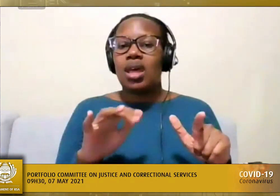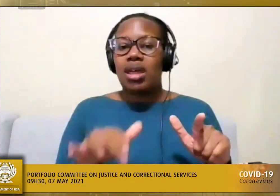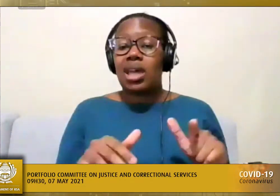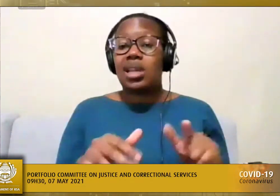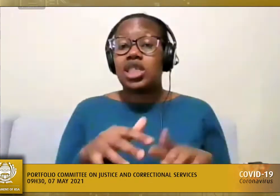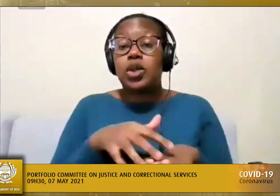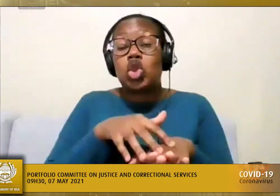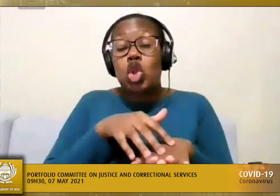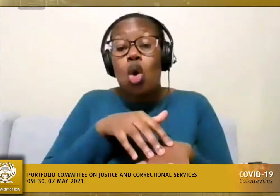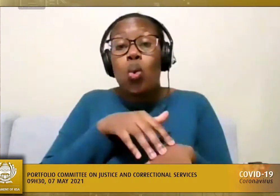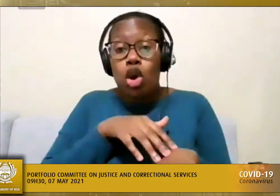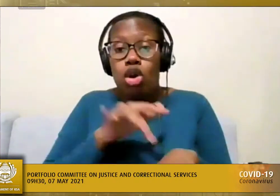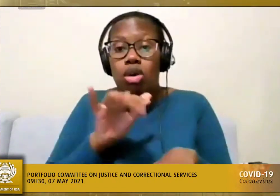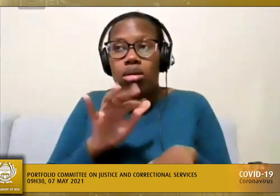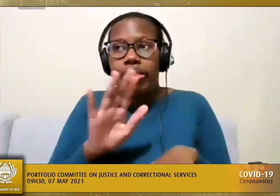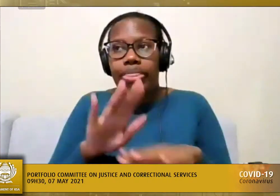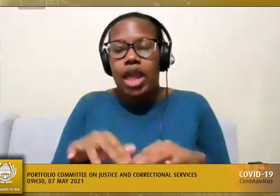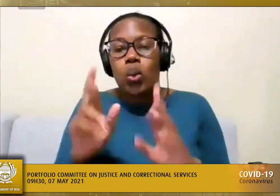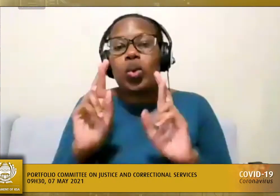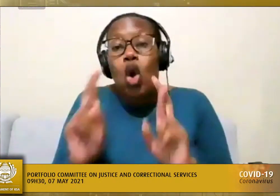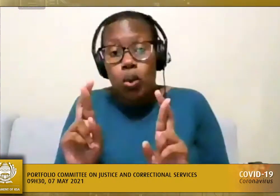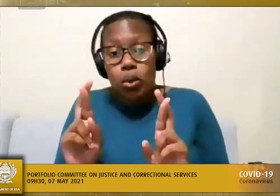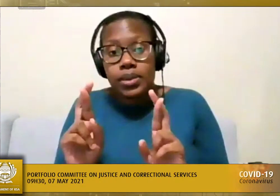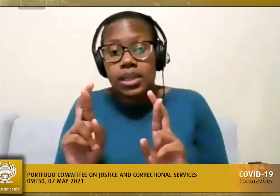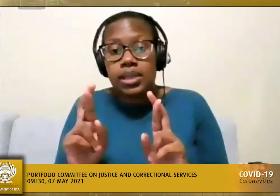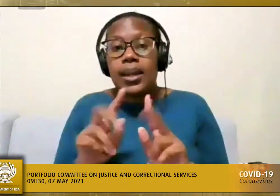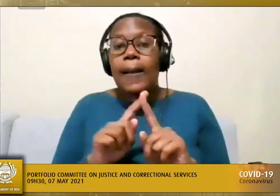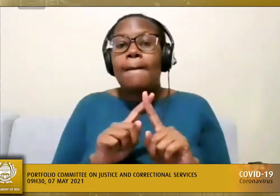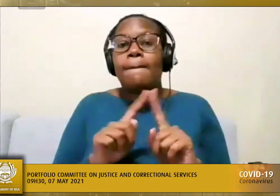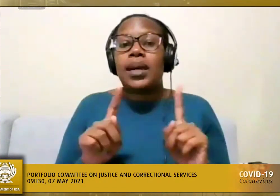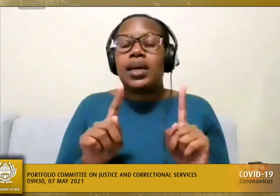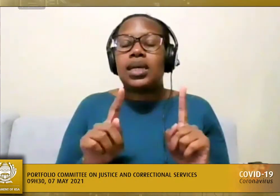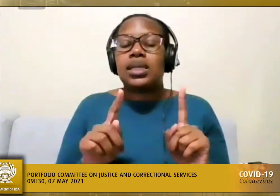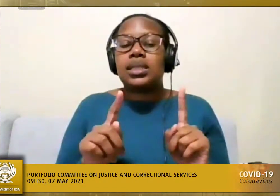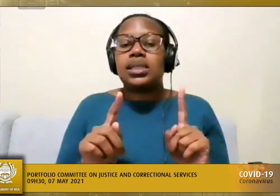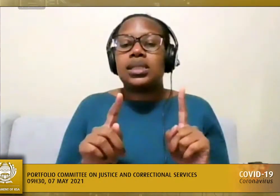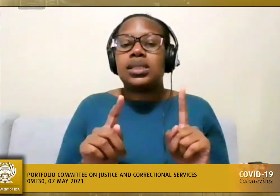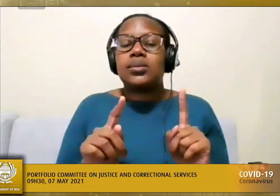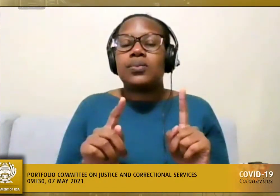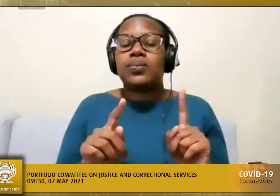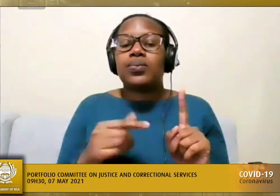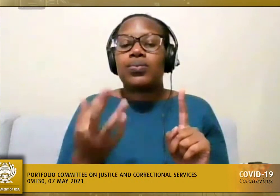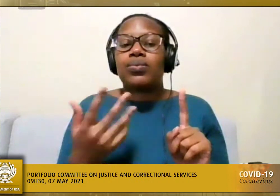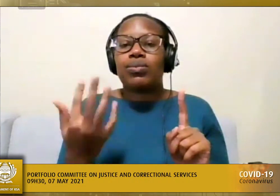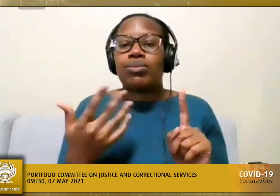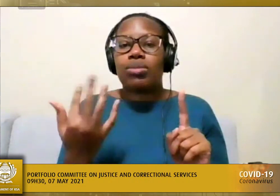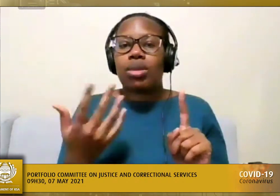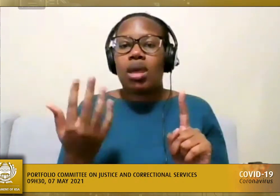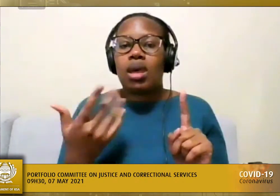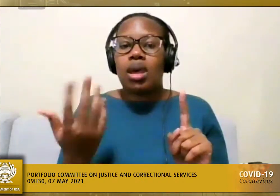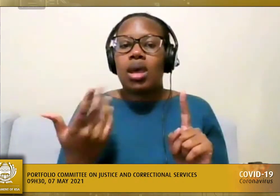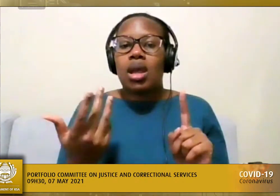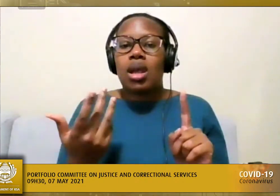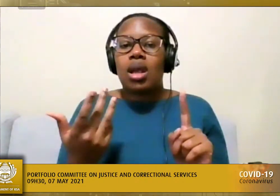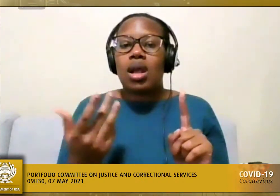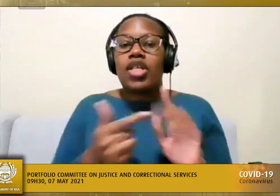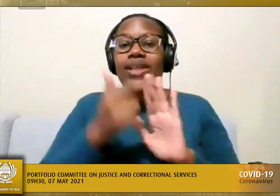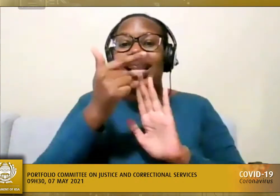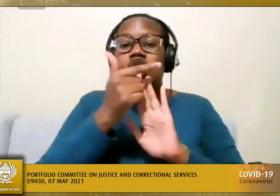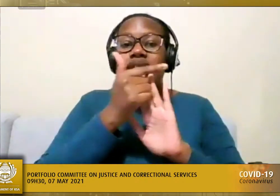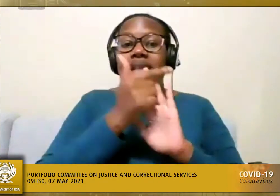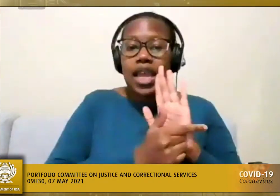slower than we had hoped but the um the the legislation